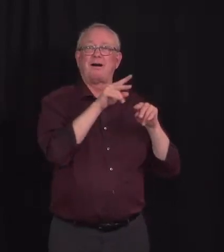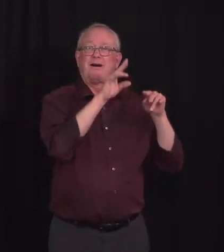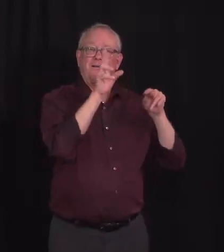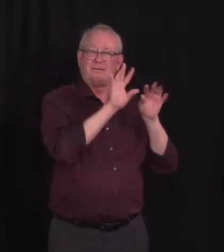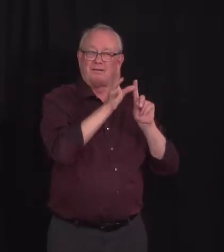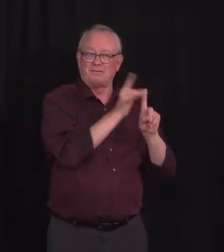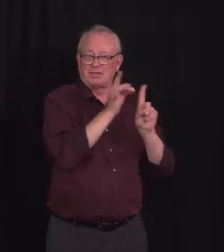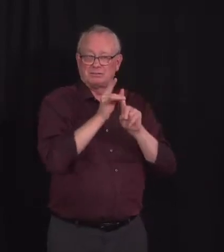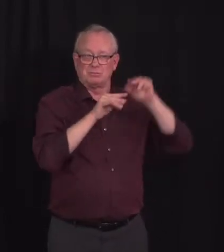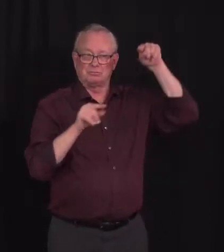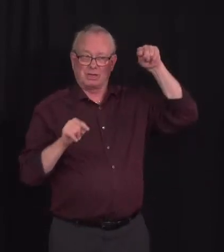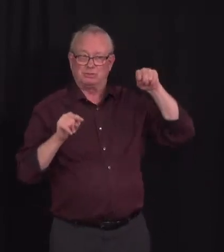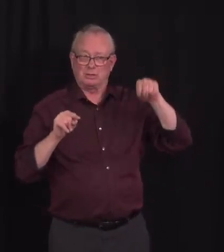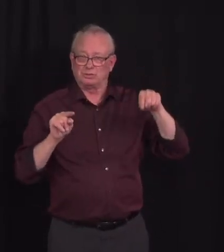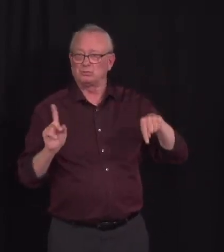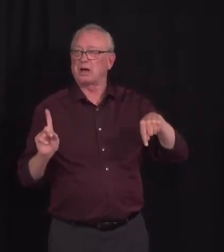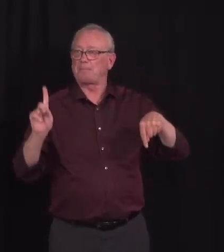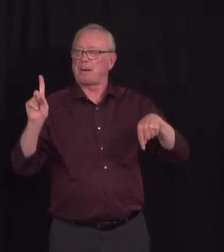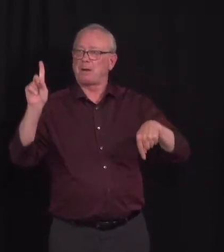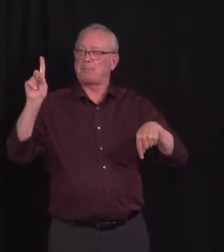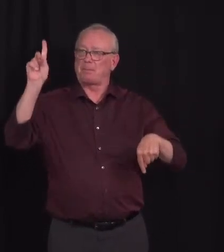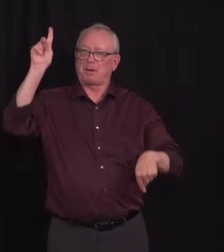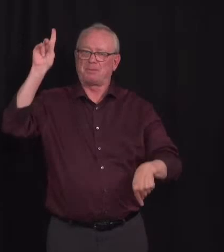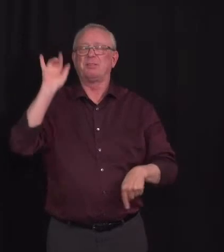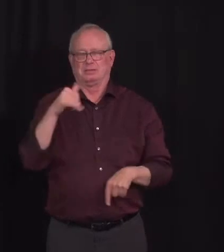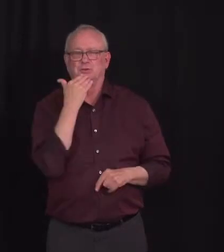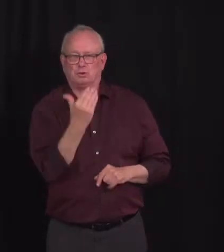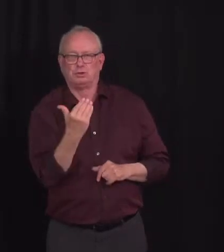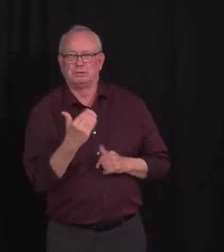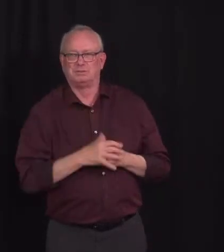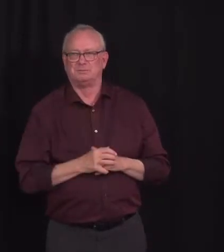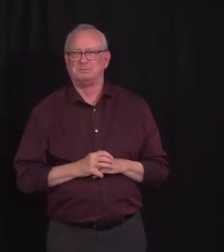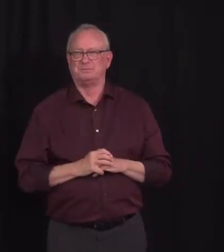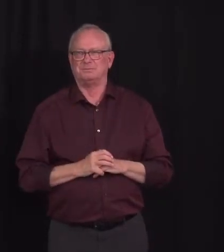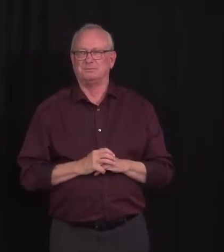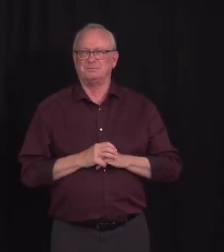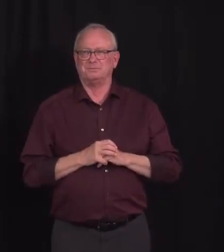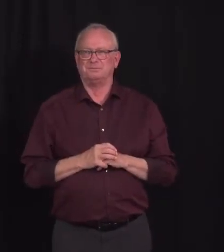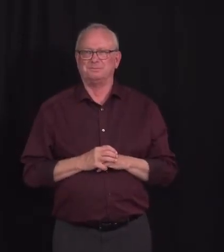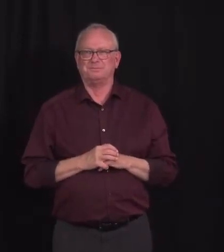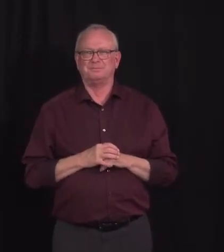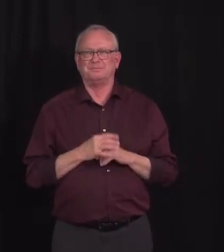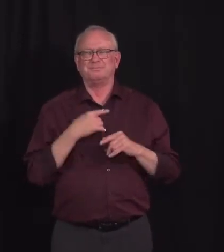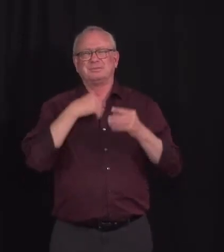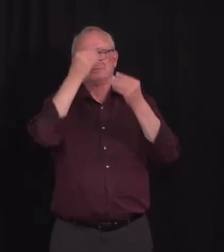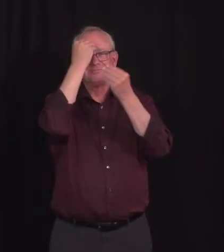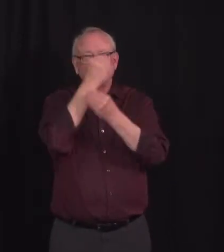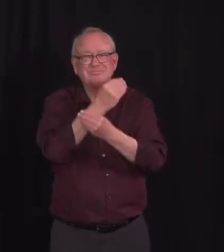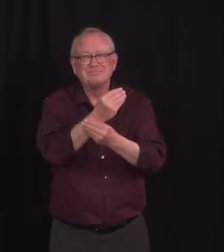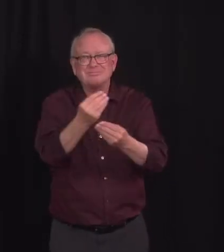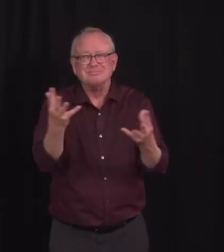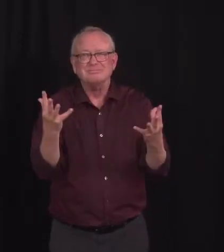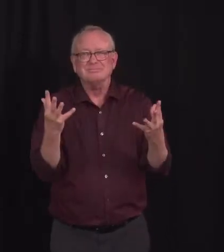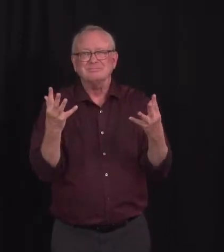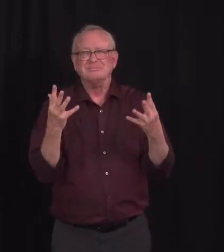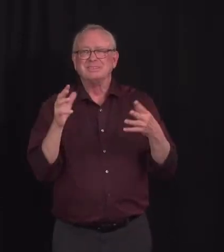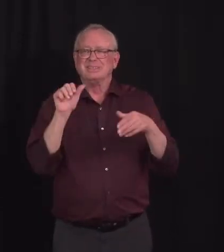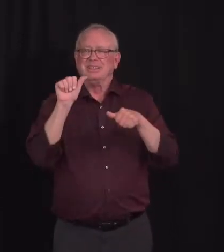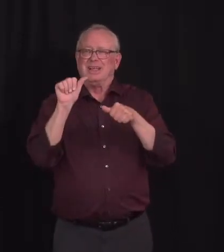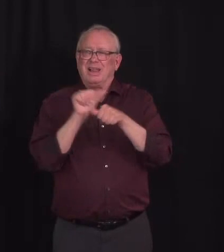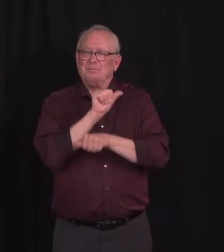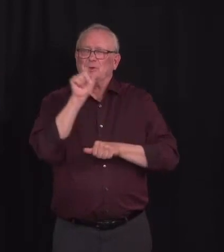to make sure that as we were communicating to Albertans, we were using very understandable metrics